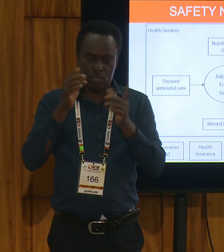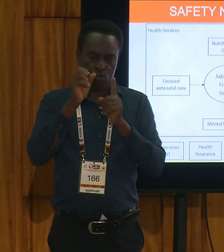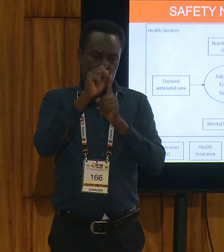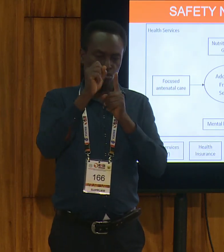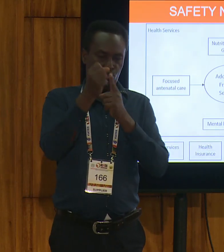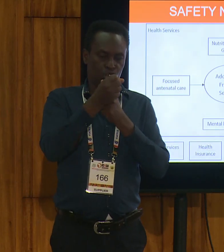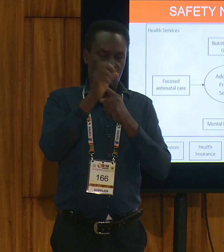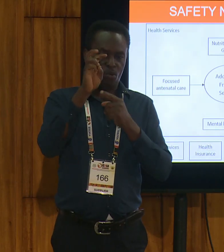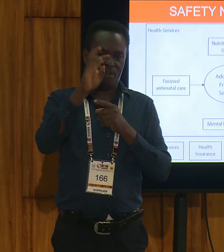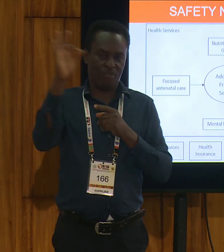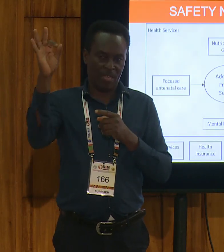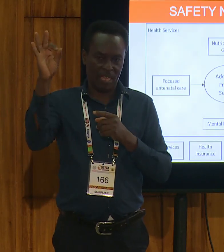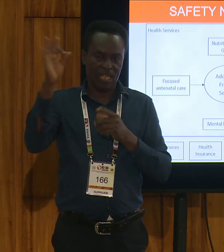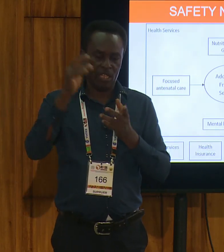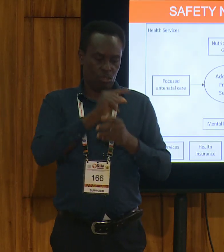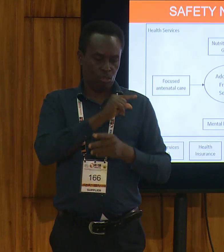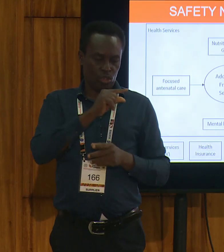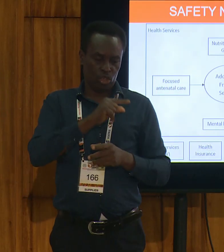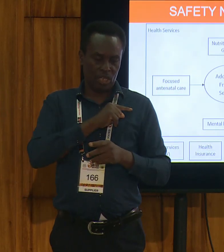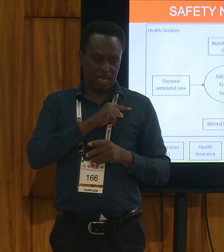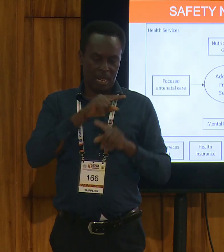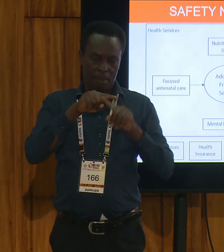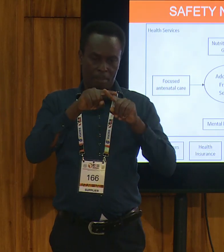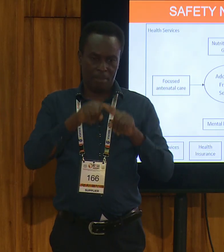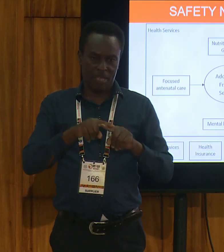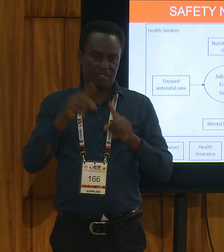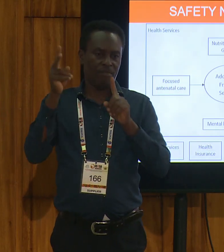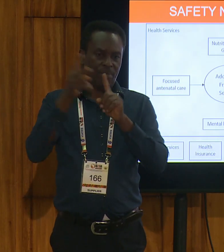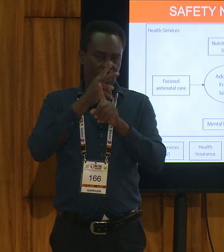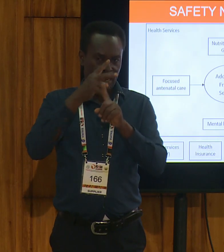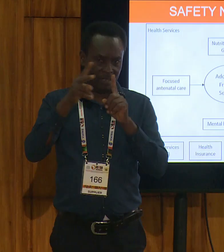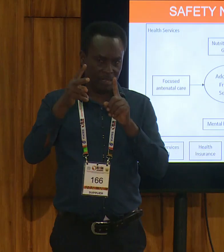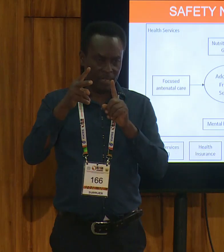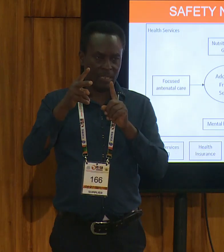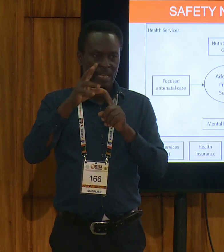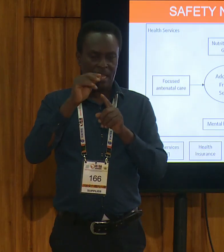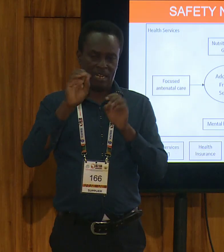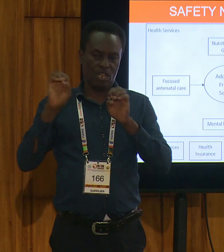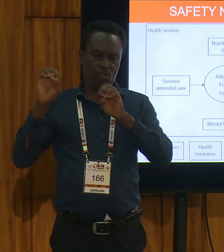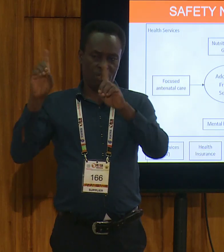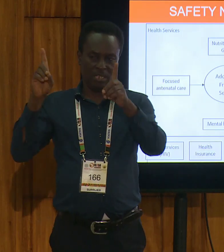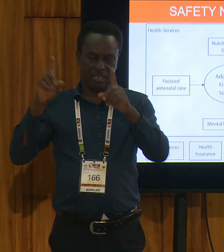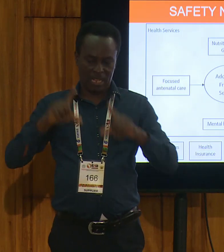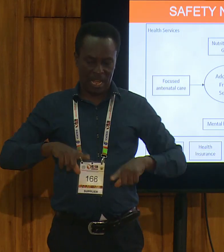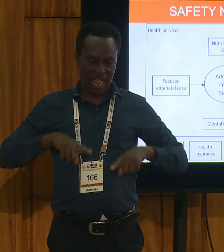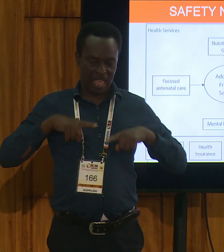welfare, the gender-based violence units of other offices, education,